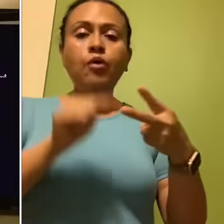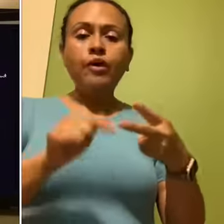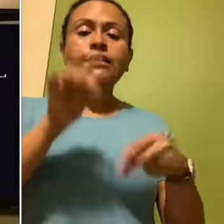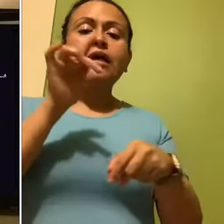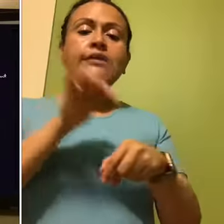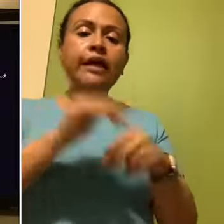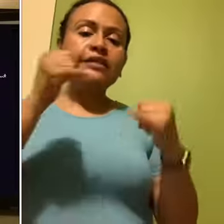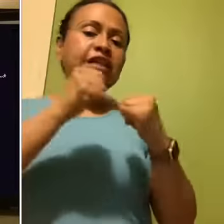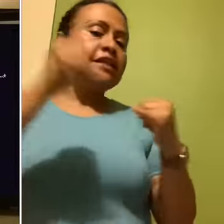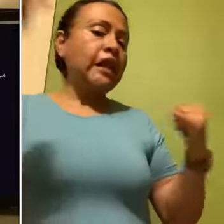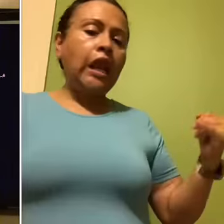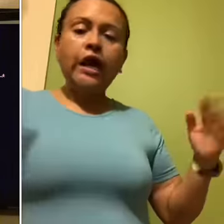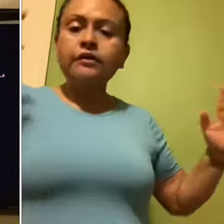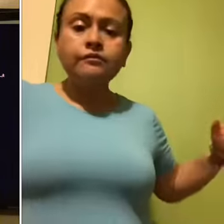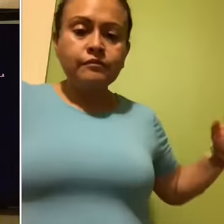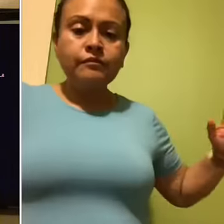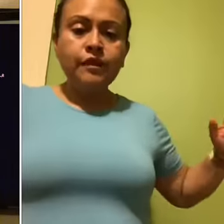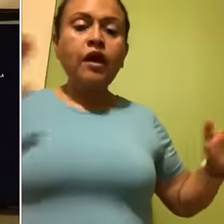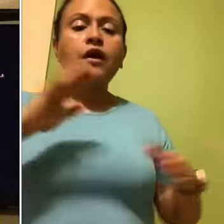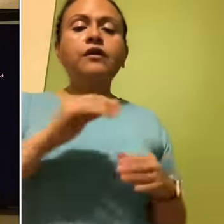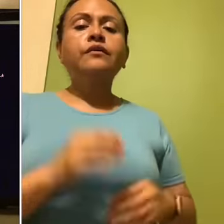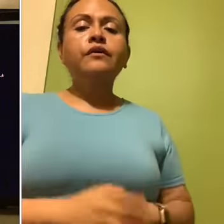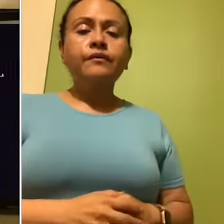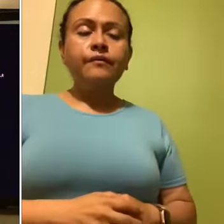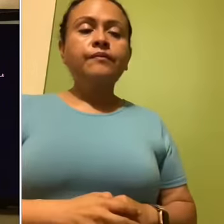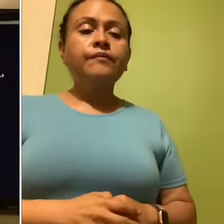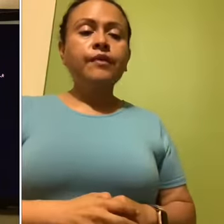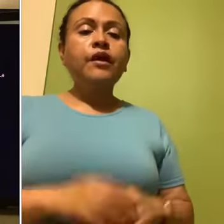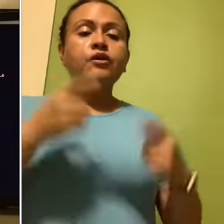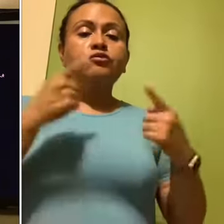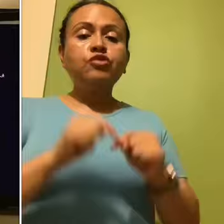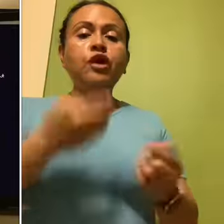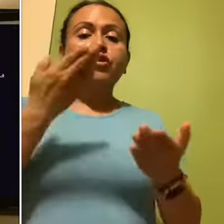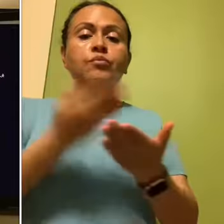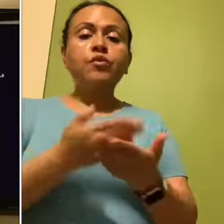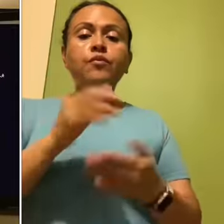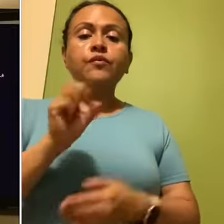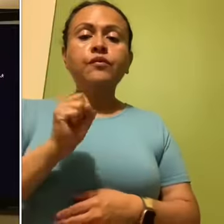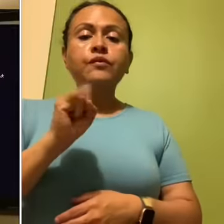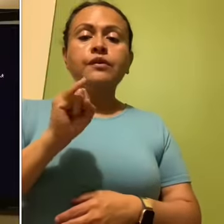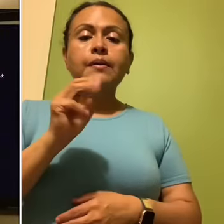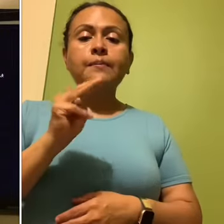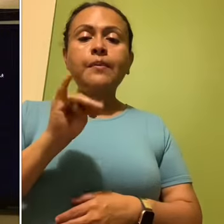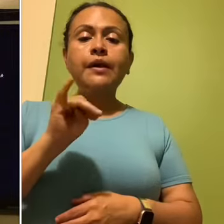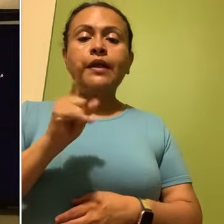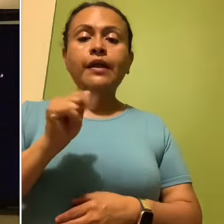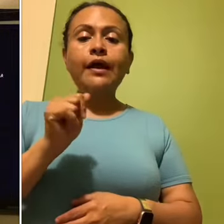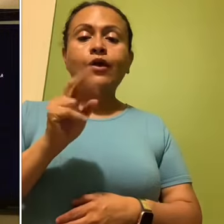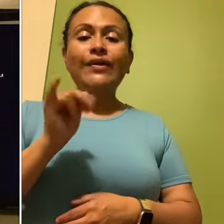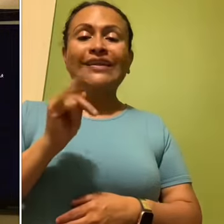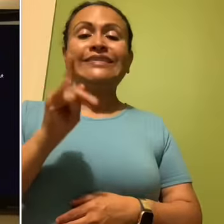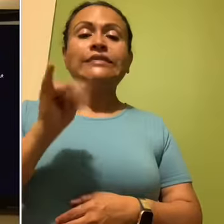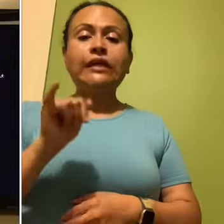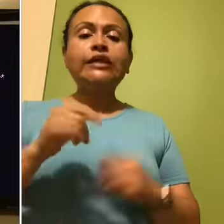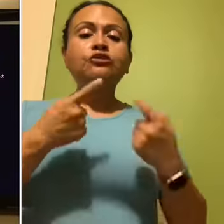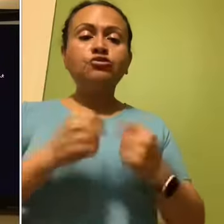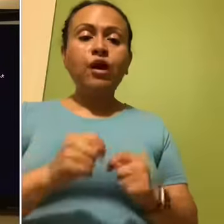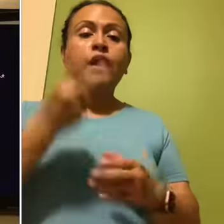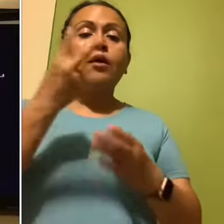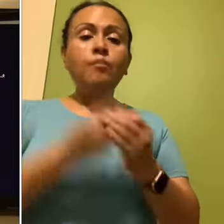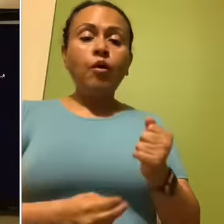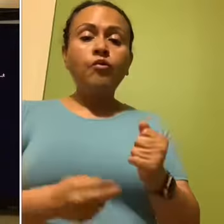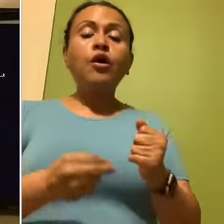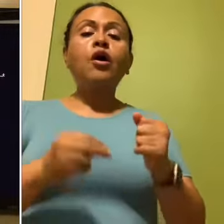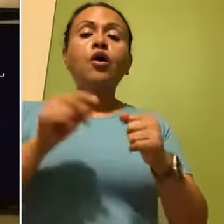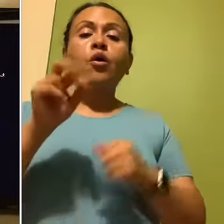any 2 arbitrary sets of points across the line. It would be true for the entire line. So let's try to prove similarity. So the